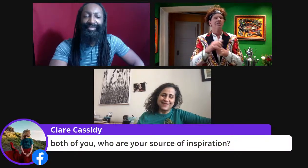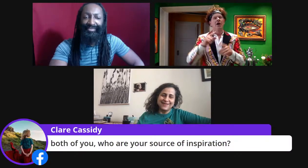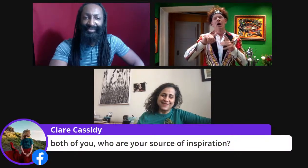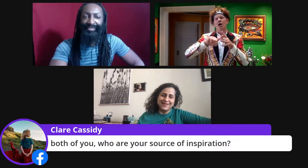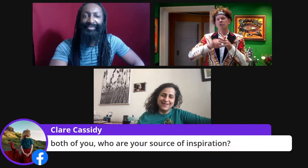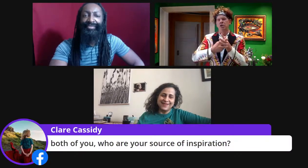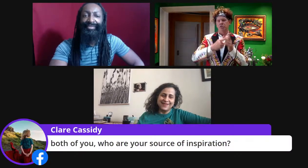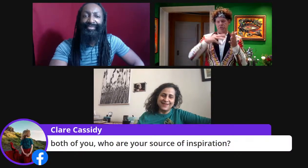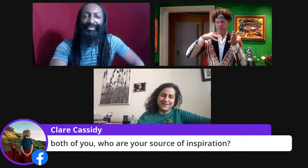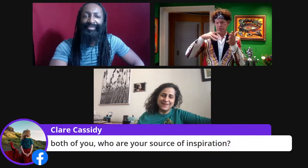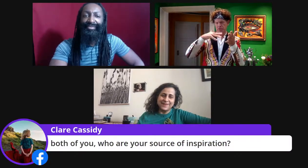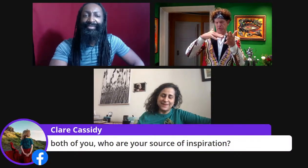Sources that inspire me.